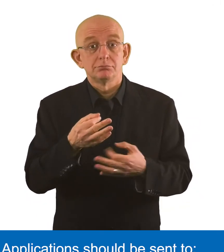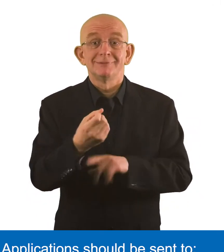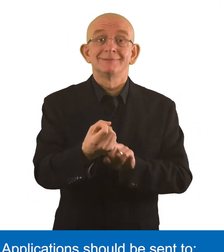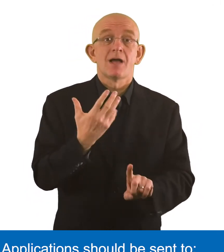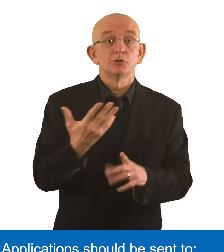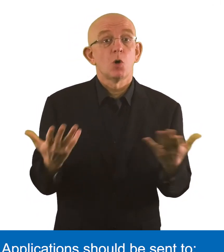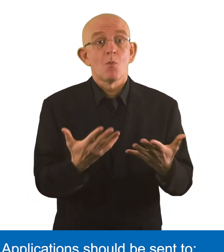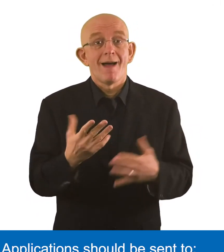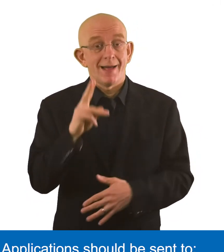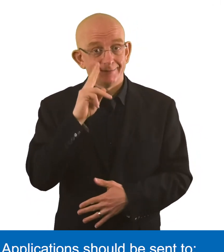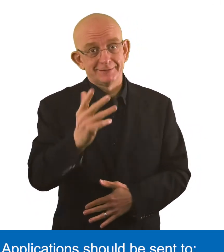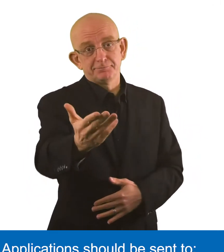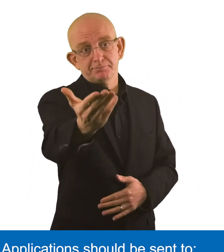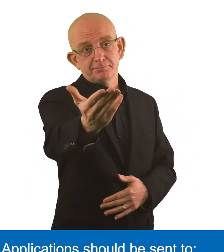Applications should be sent to